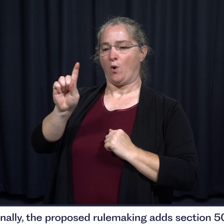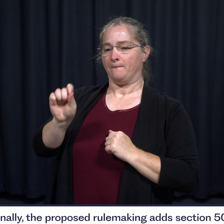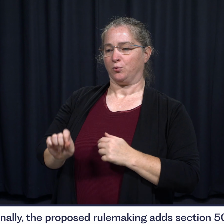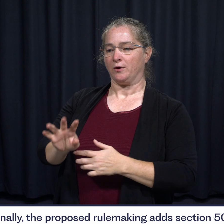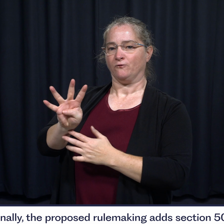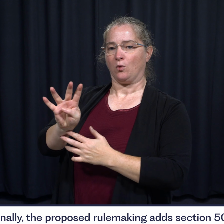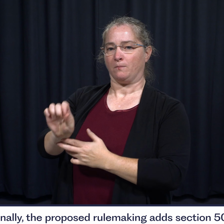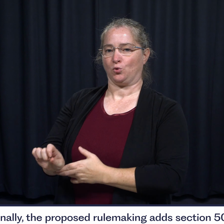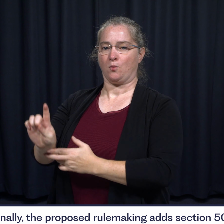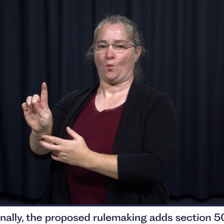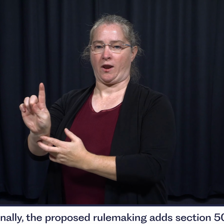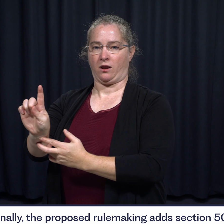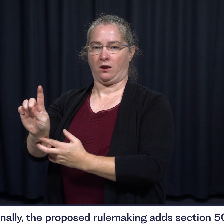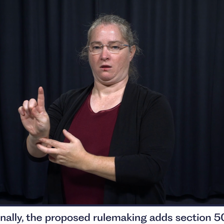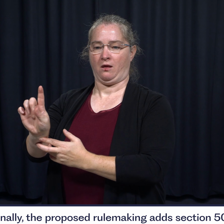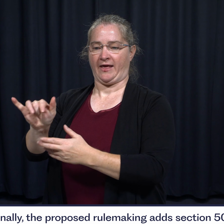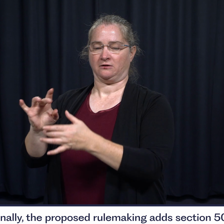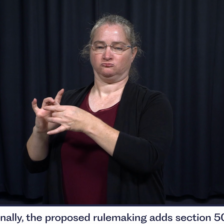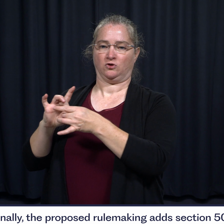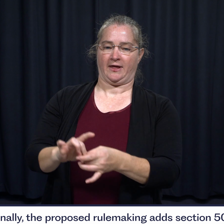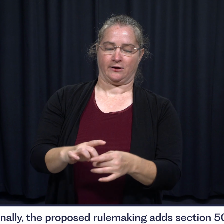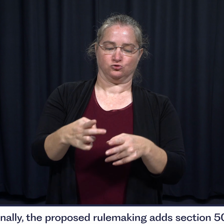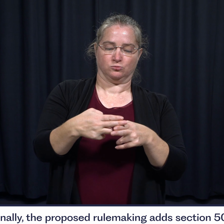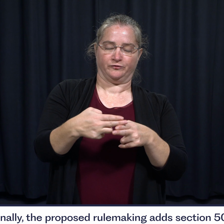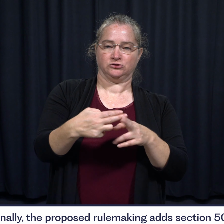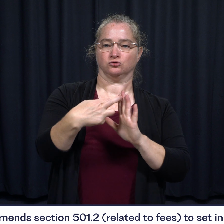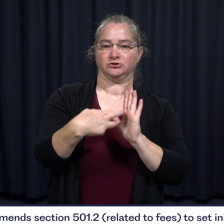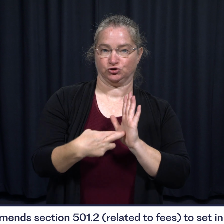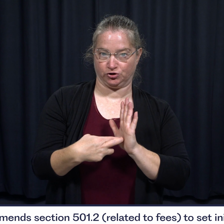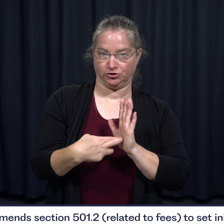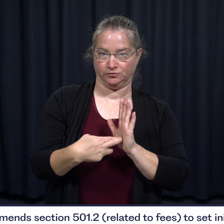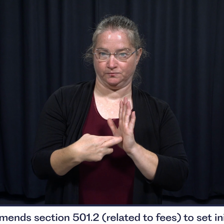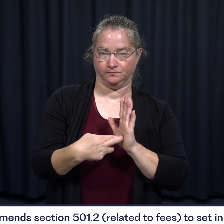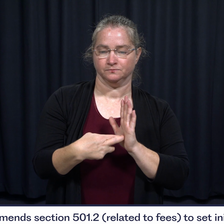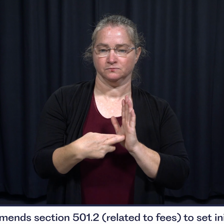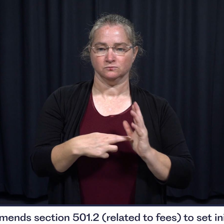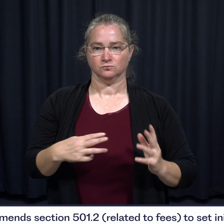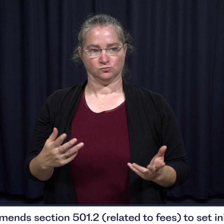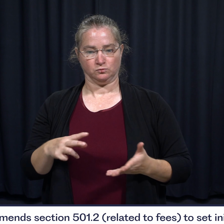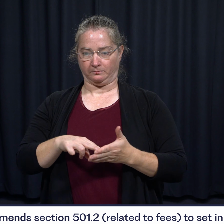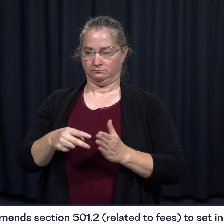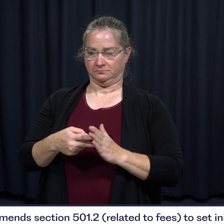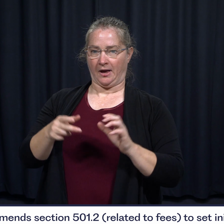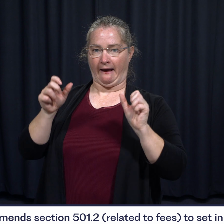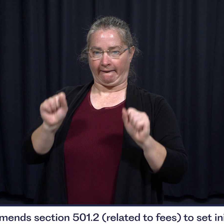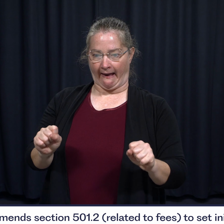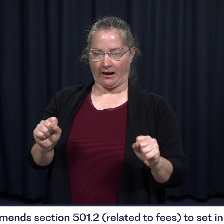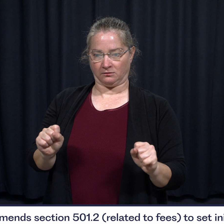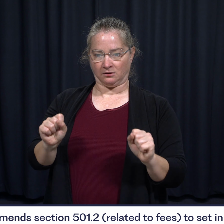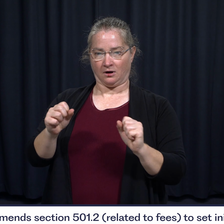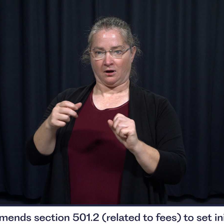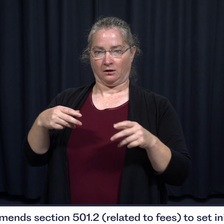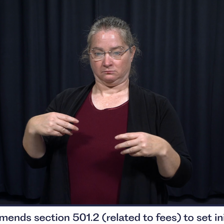501.4.1 related to provisional registration to provide for a provisional registration and amends